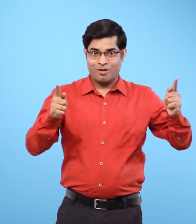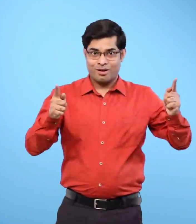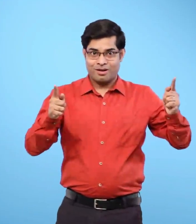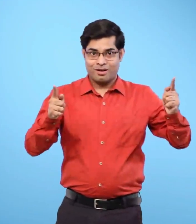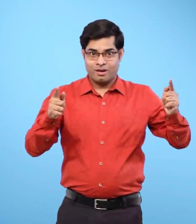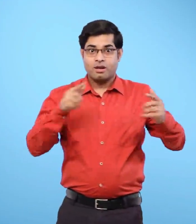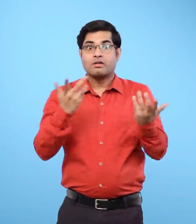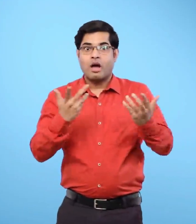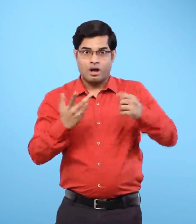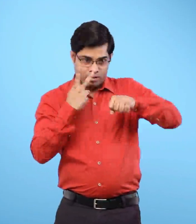of knuckles.